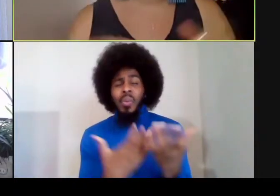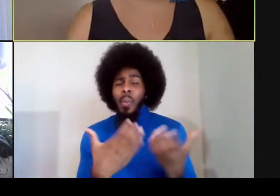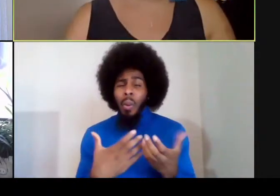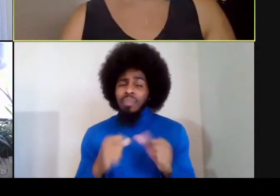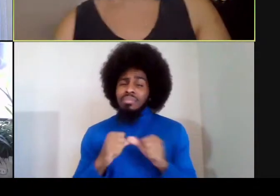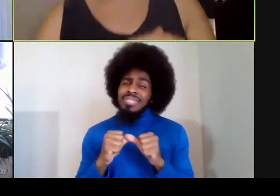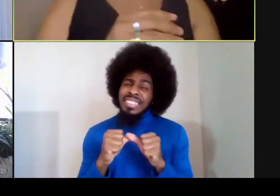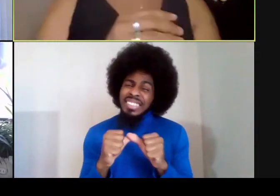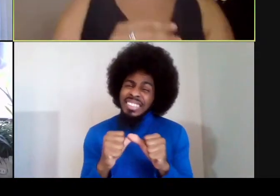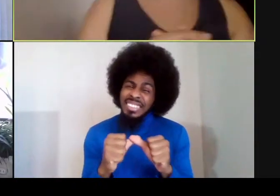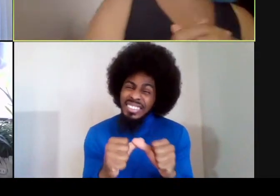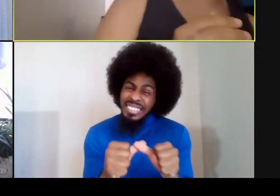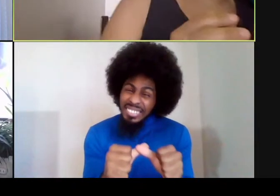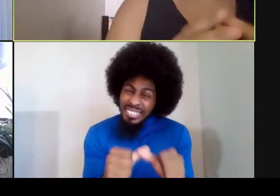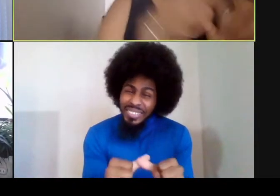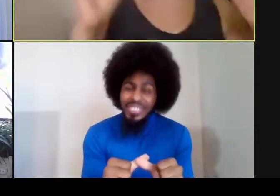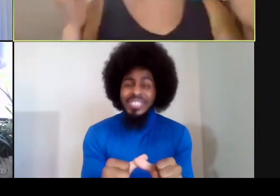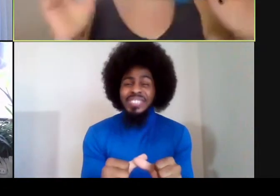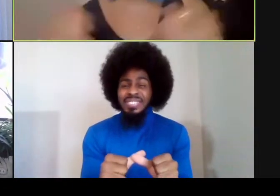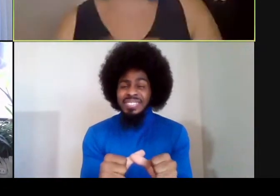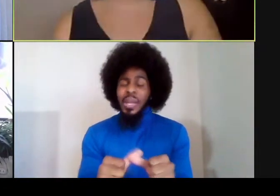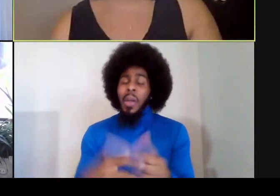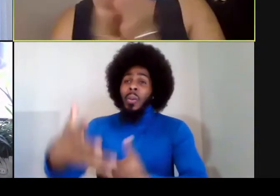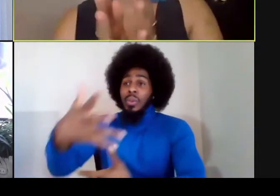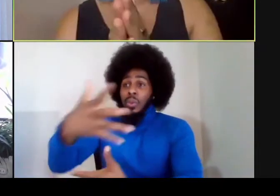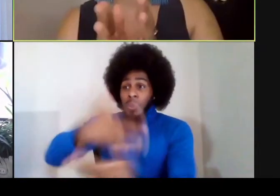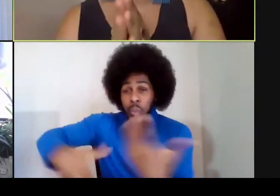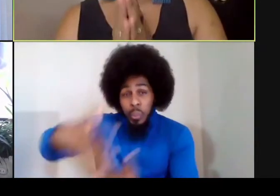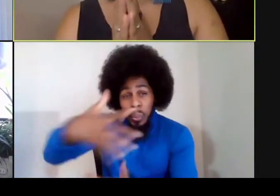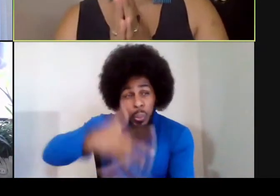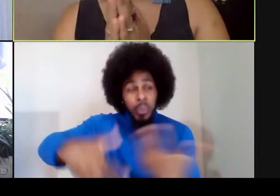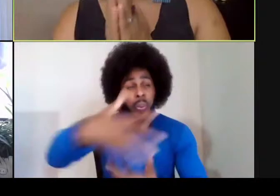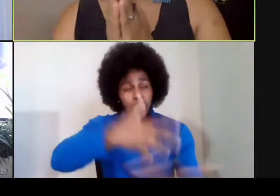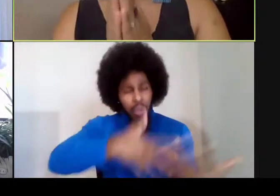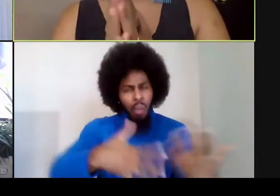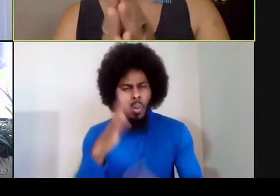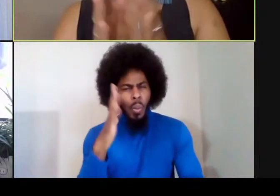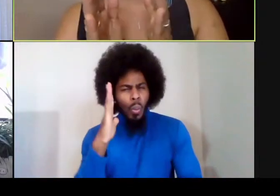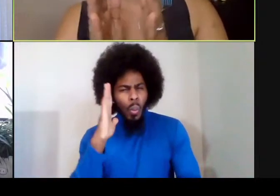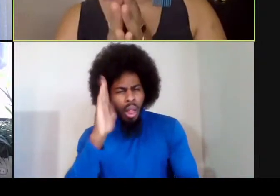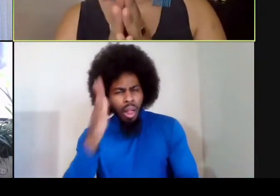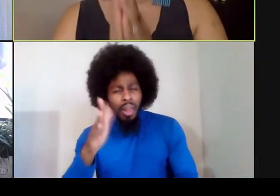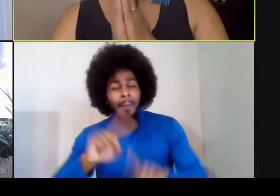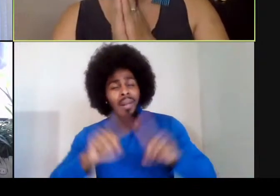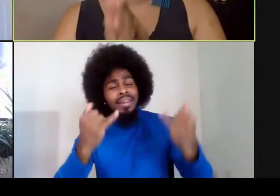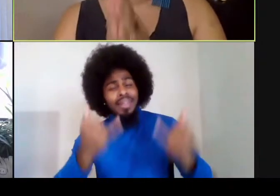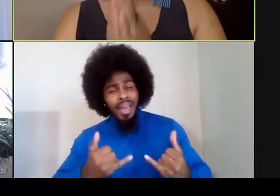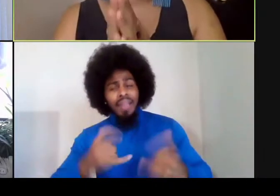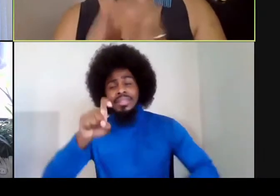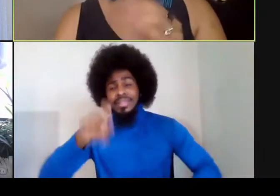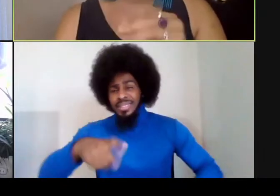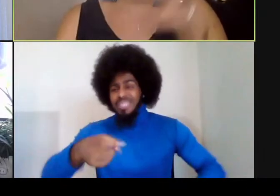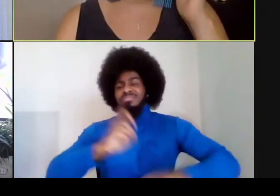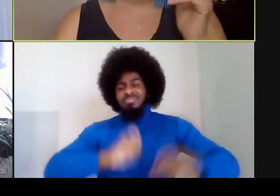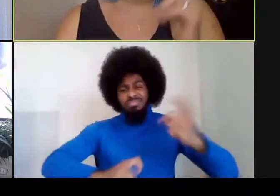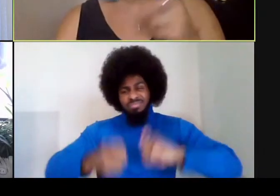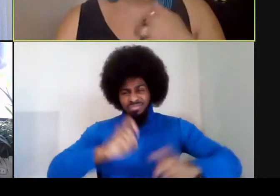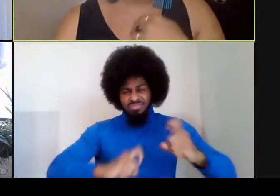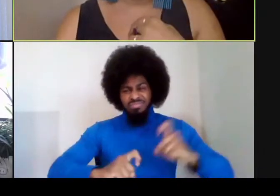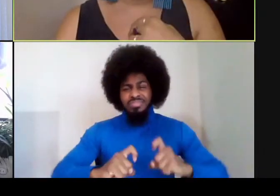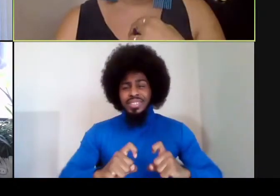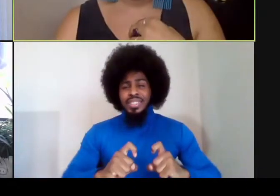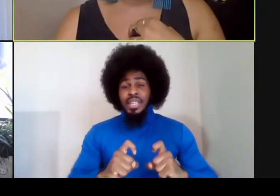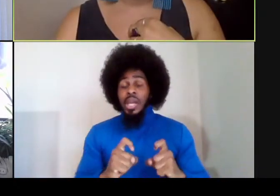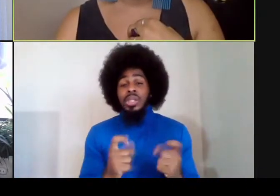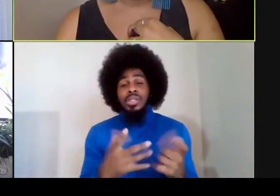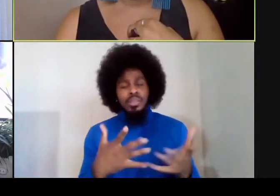live. And that's coming soon. So please donate. And just to keep us vigilant